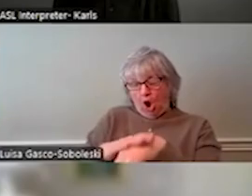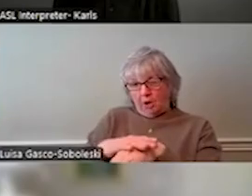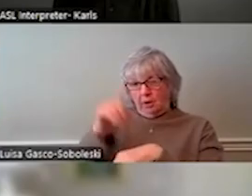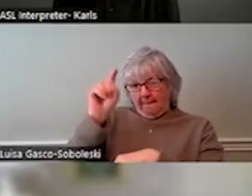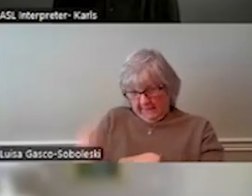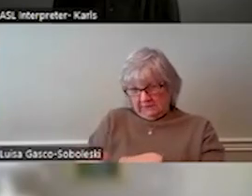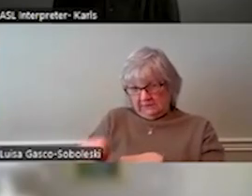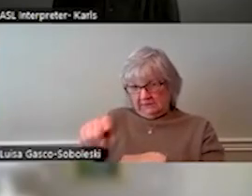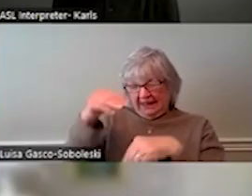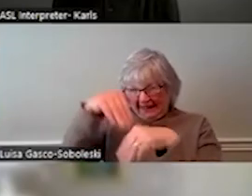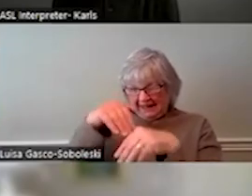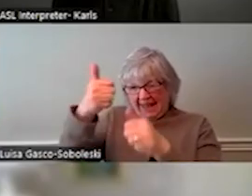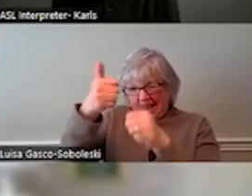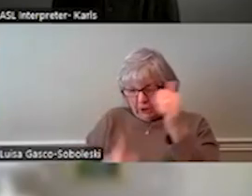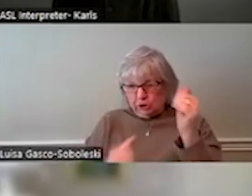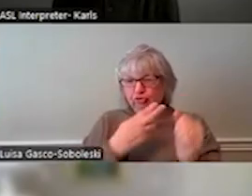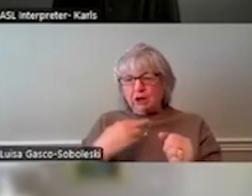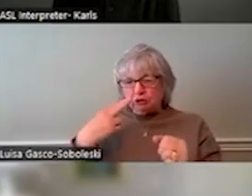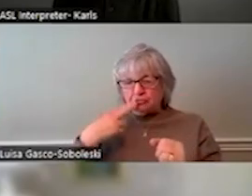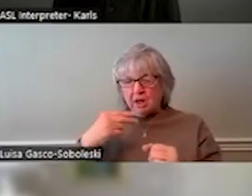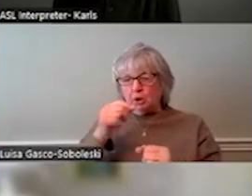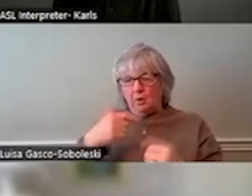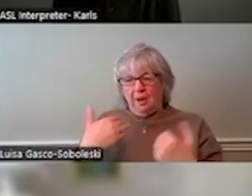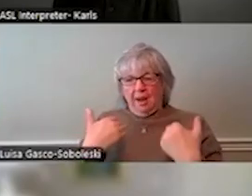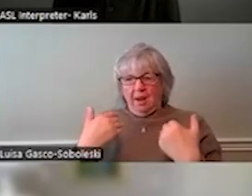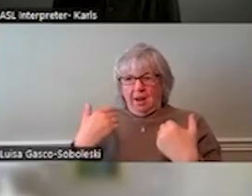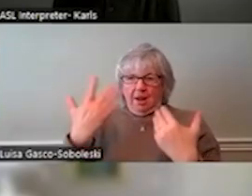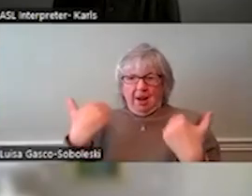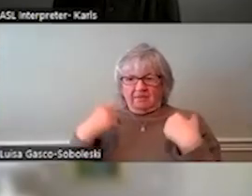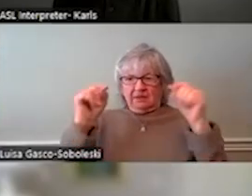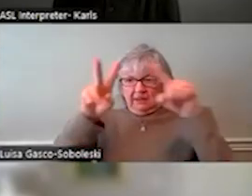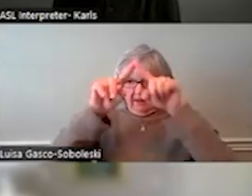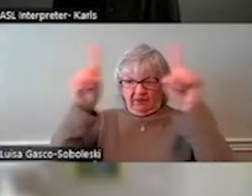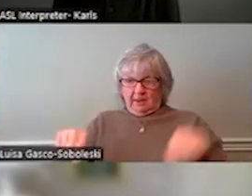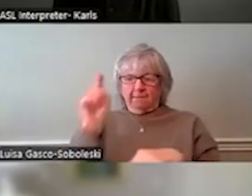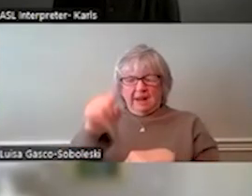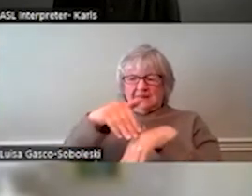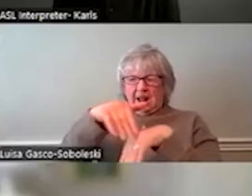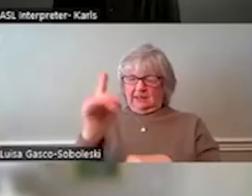closed captioning on. That is required for every restaurant to have.